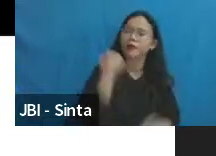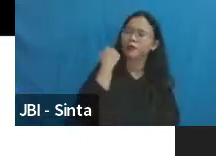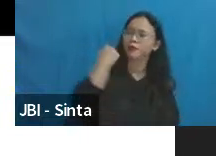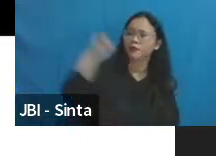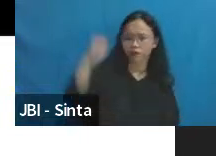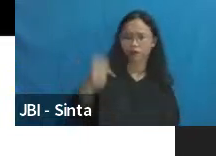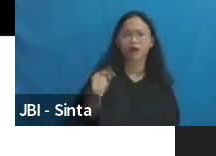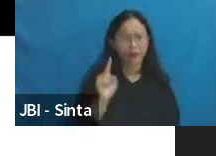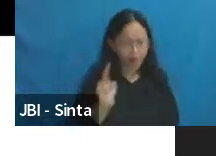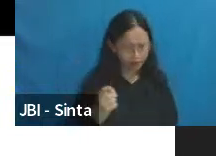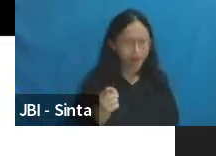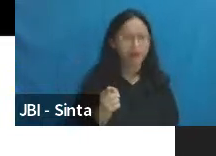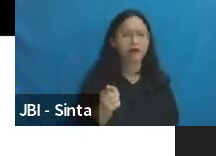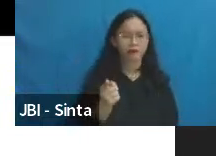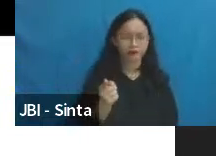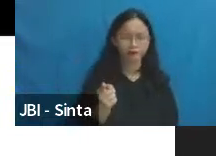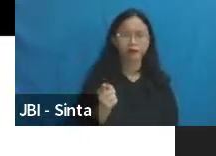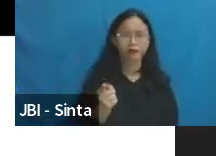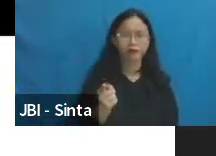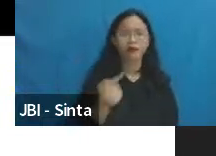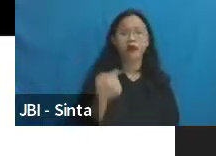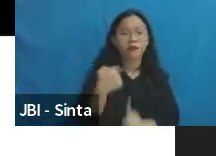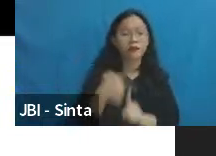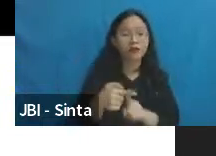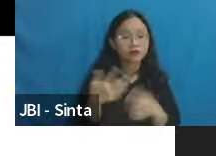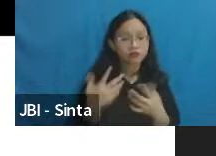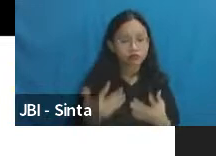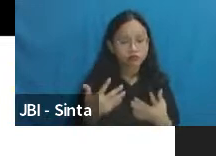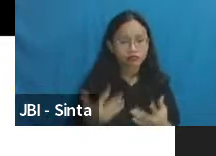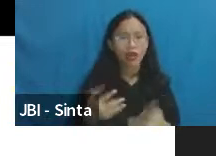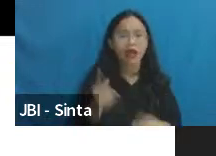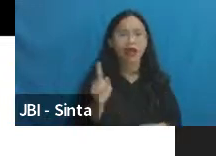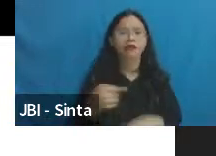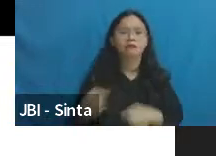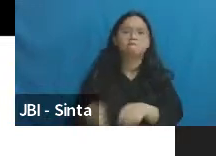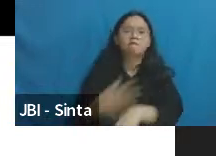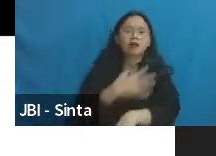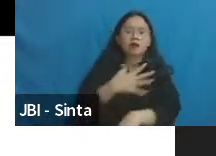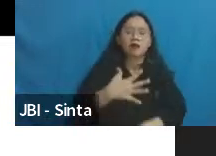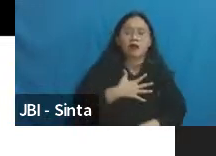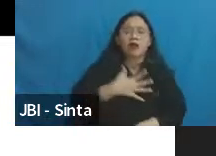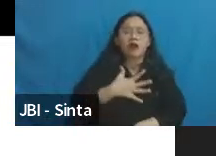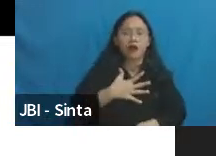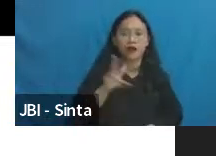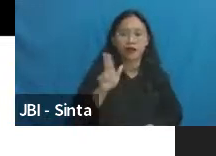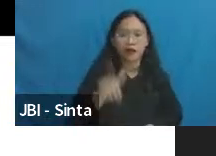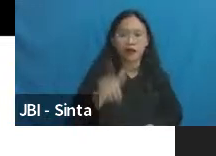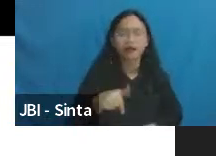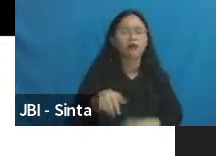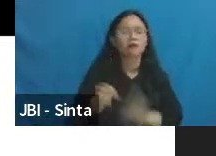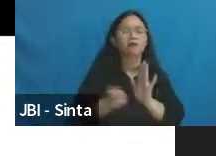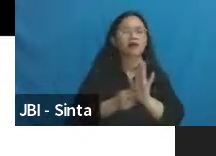major source of where protests have been shut down and free expression has been shut down,